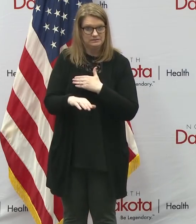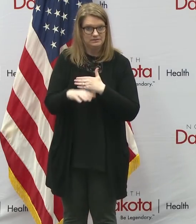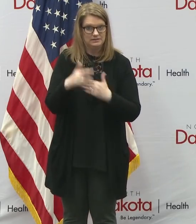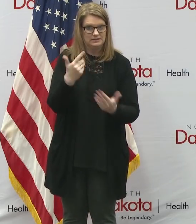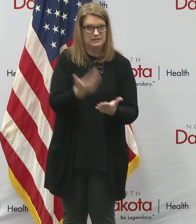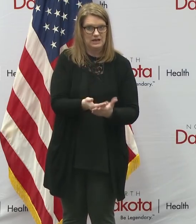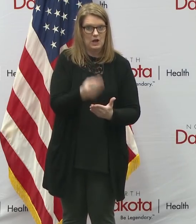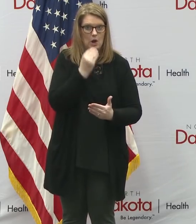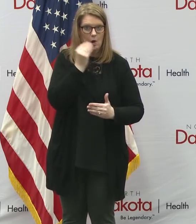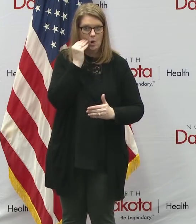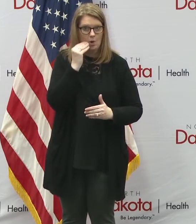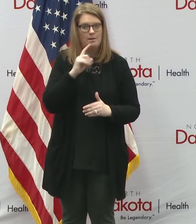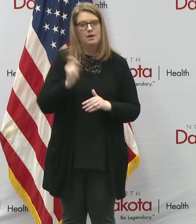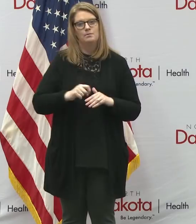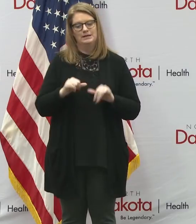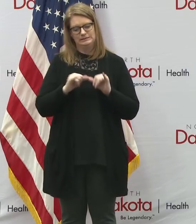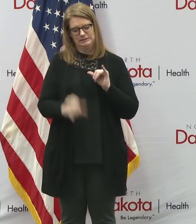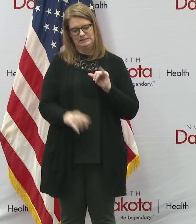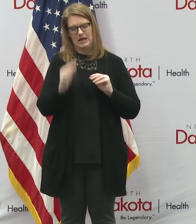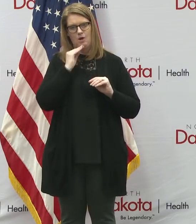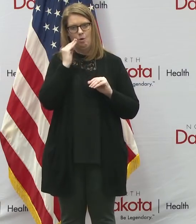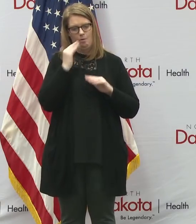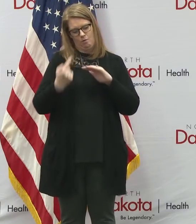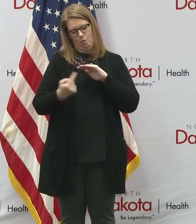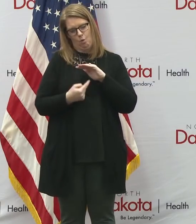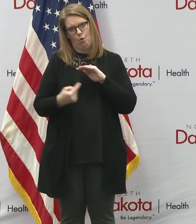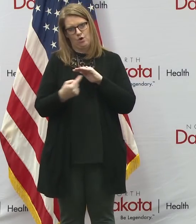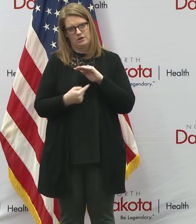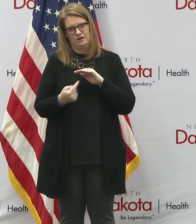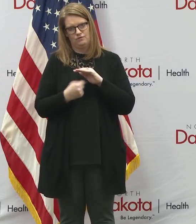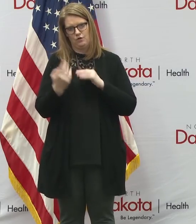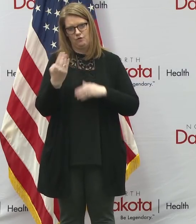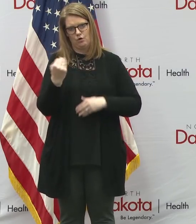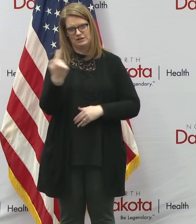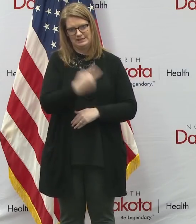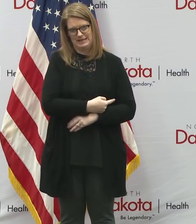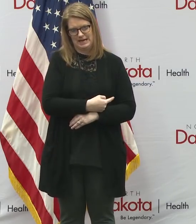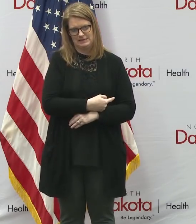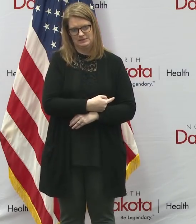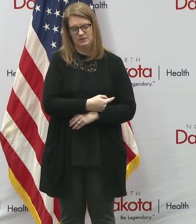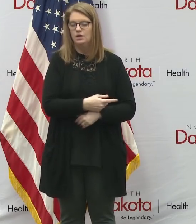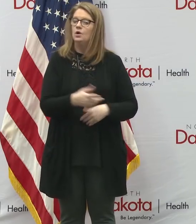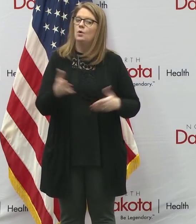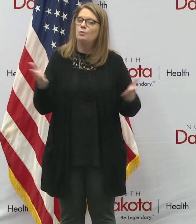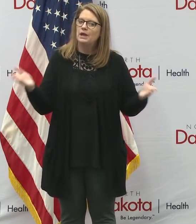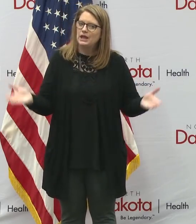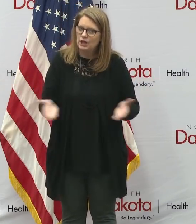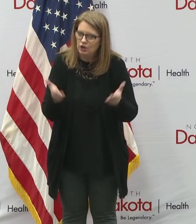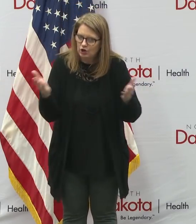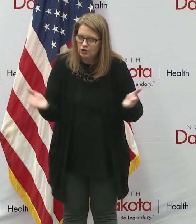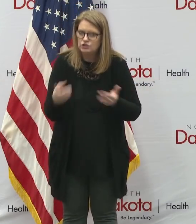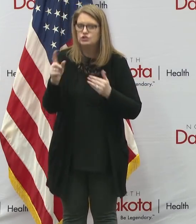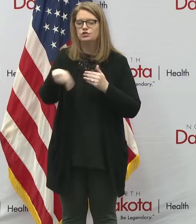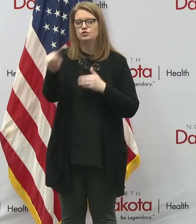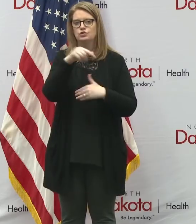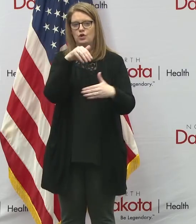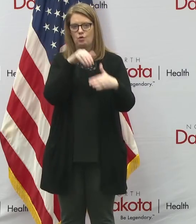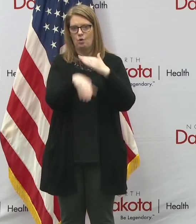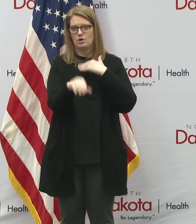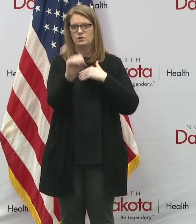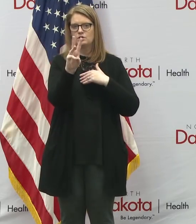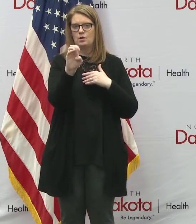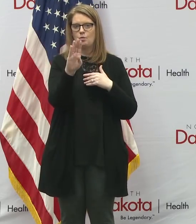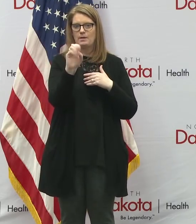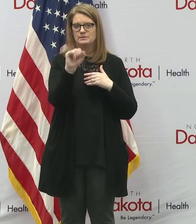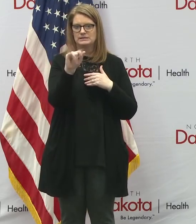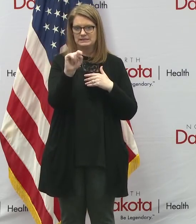must quarantine for a period of 14 days. We encourage individuals to fill out the travel form, as the governor said, on